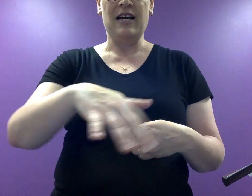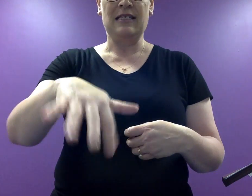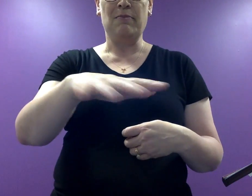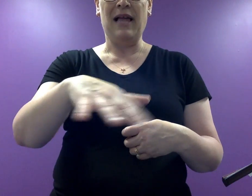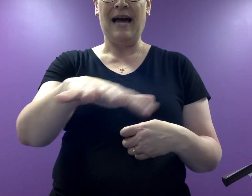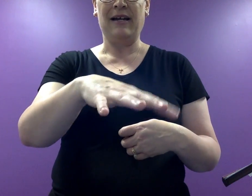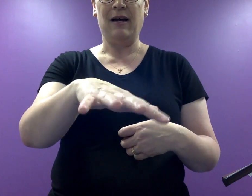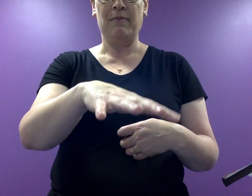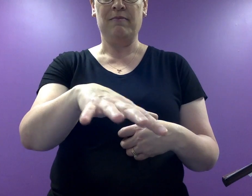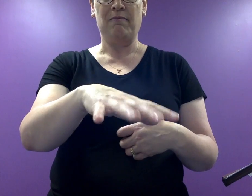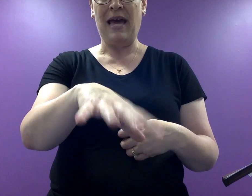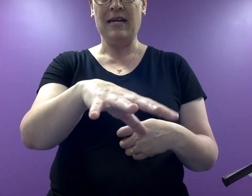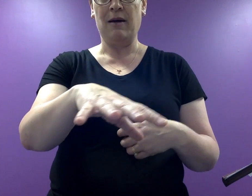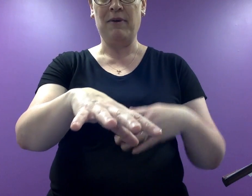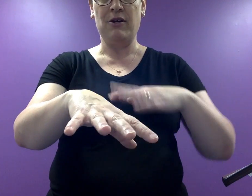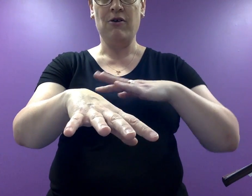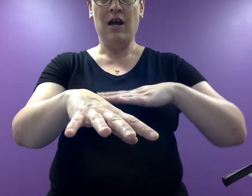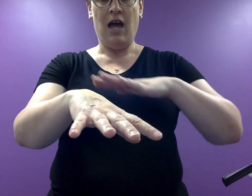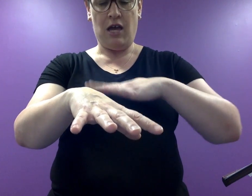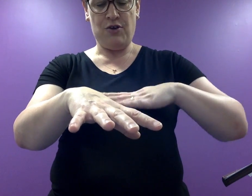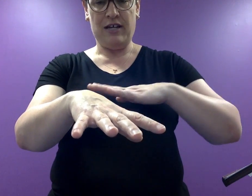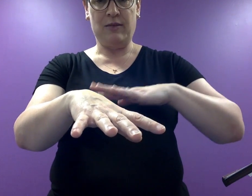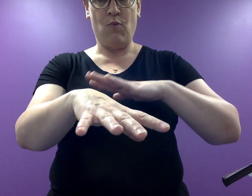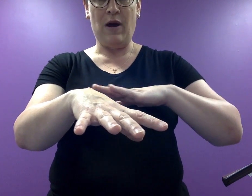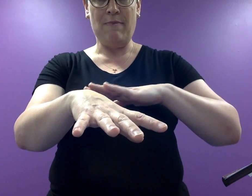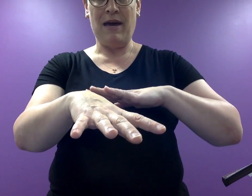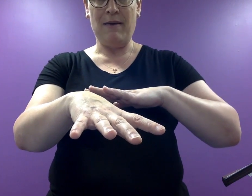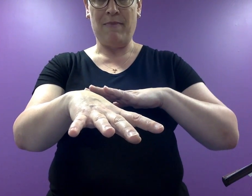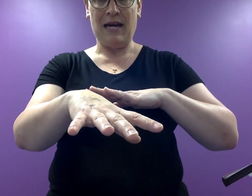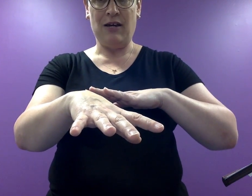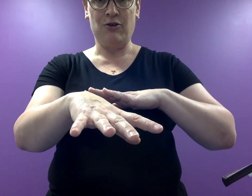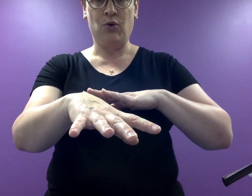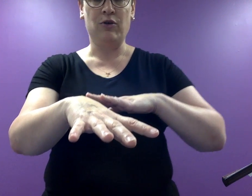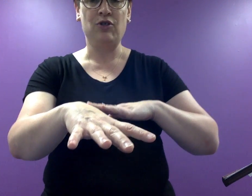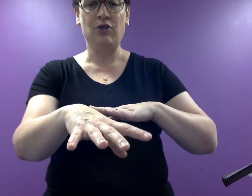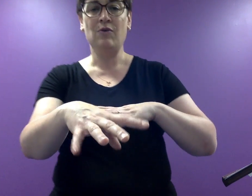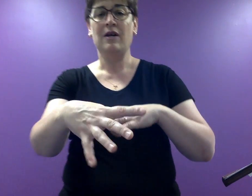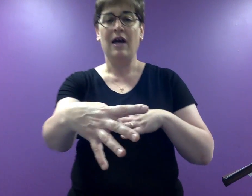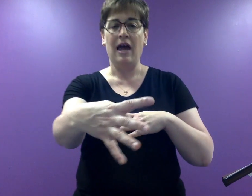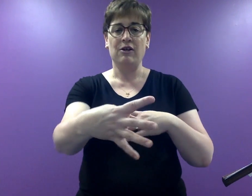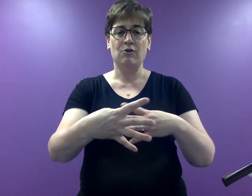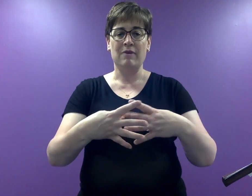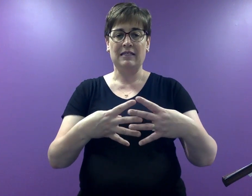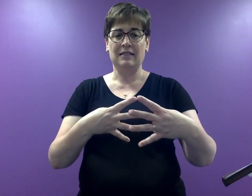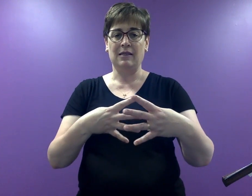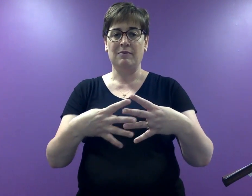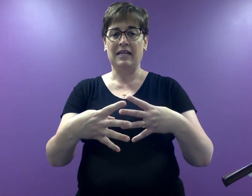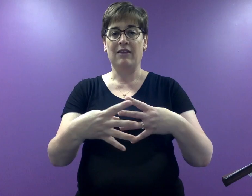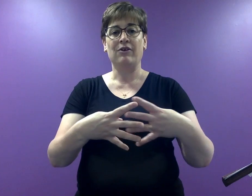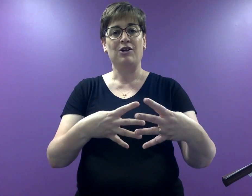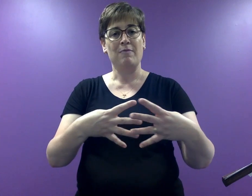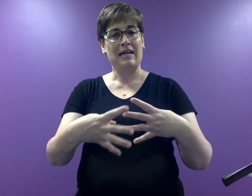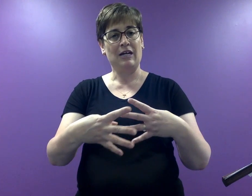some black paint up here and you got some white paint back here towards you and you're mixing them together and you're making